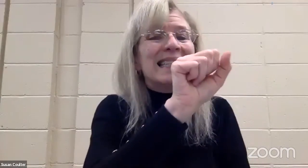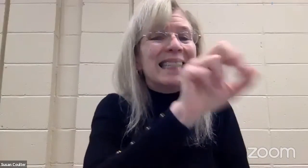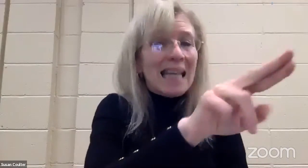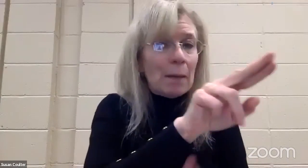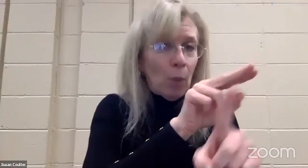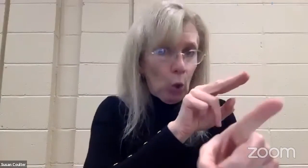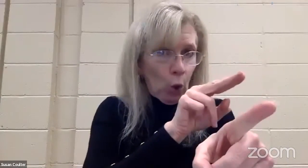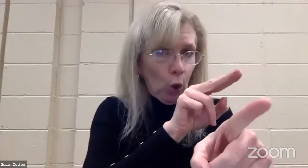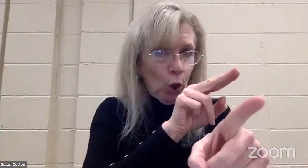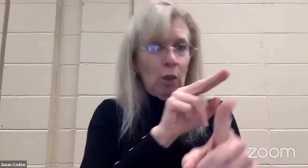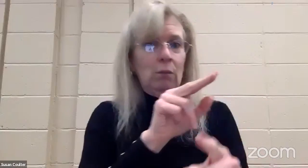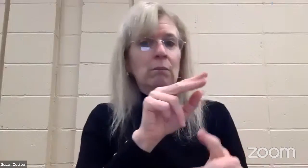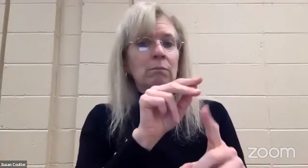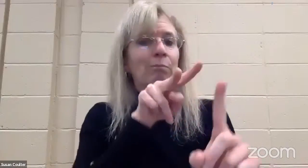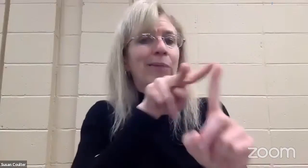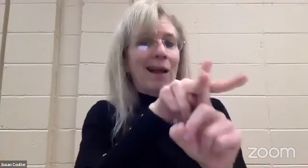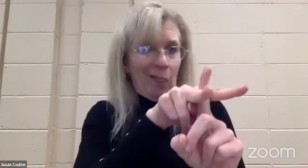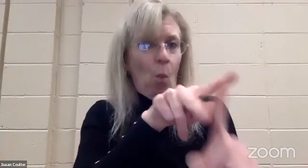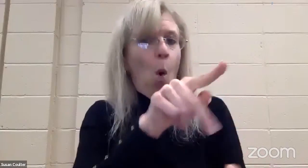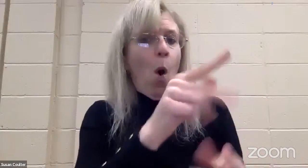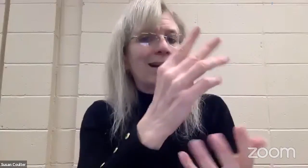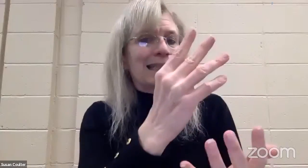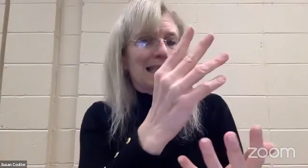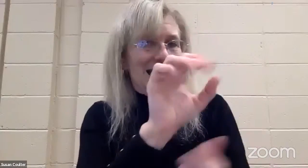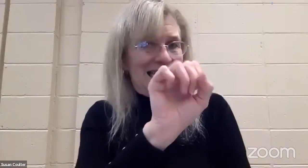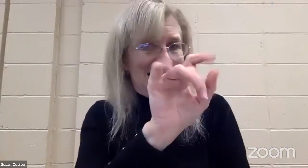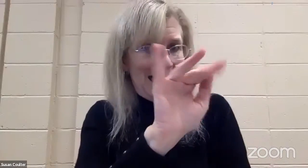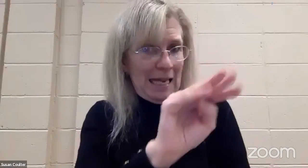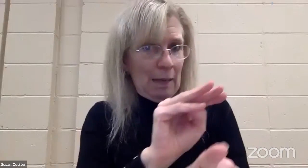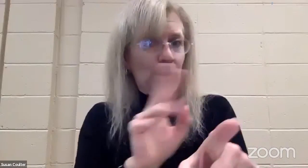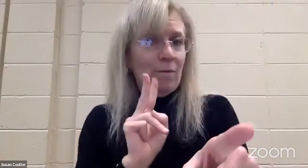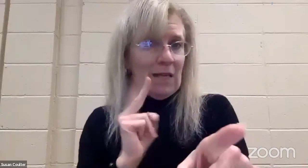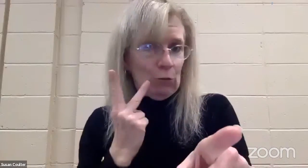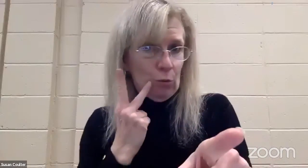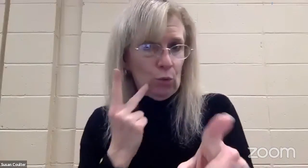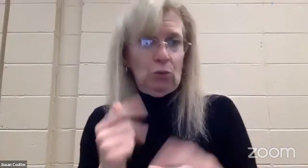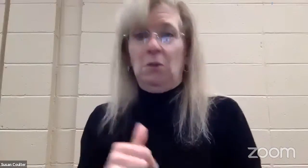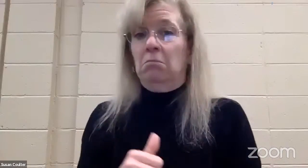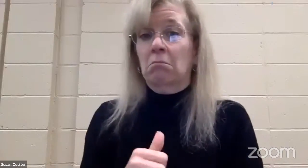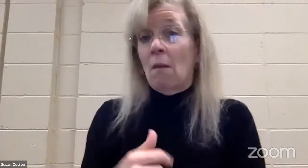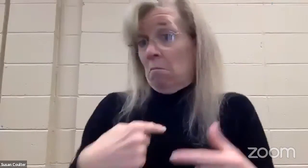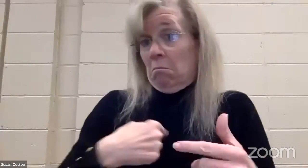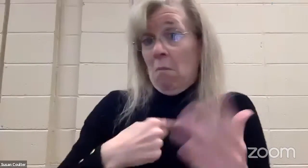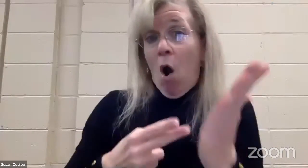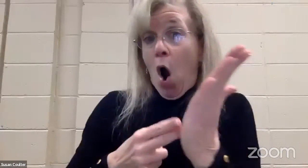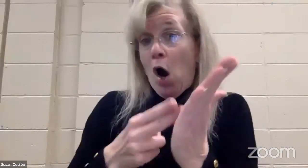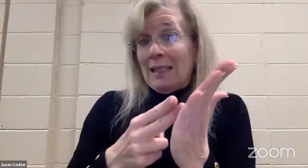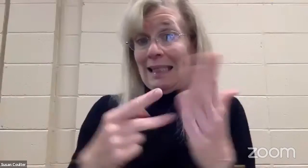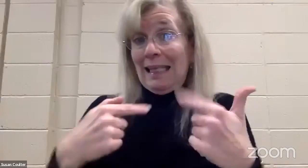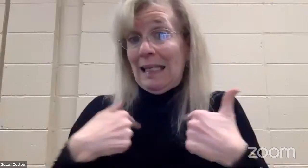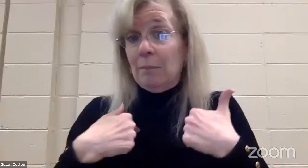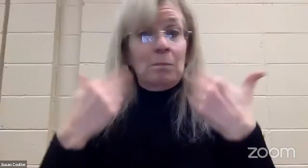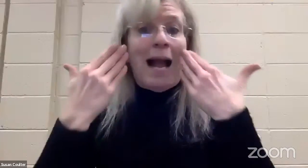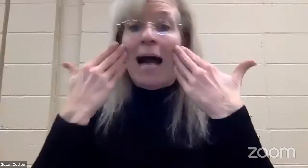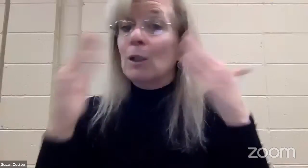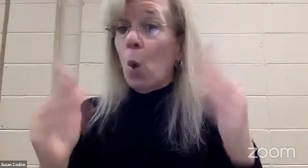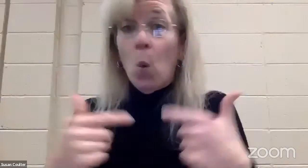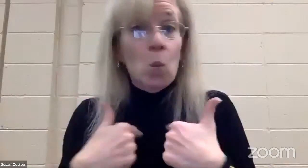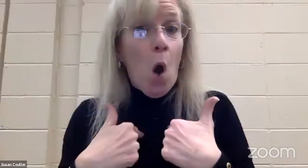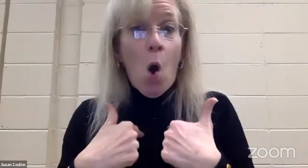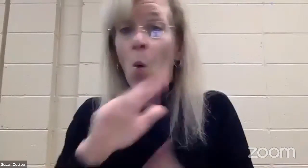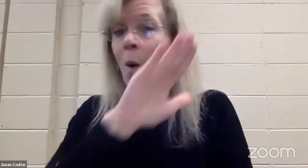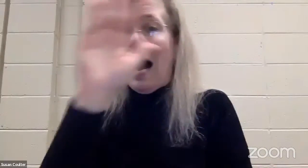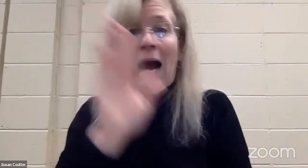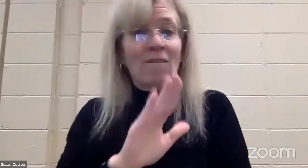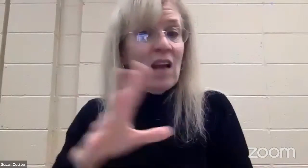electric steamer. Plug in the water, steam the vegetables. Honestly, I